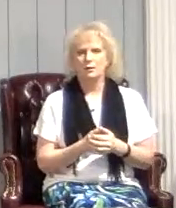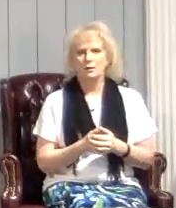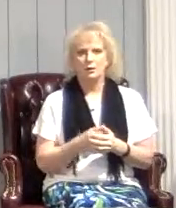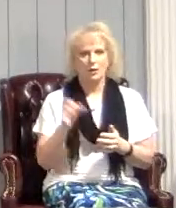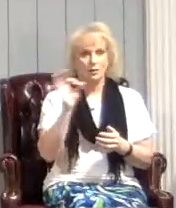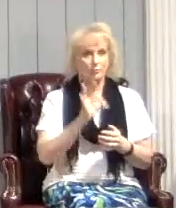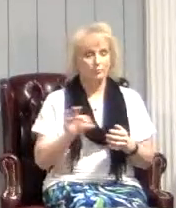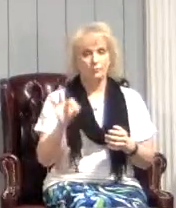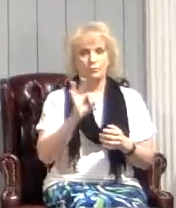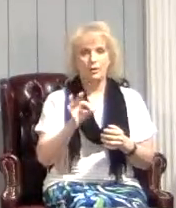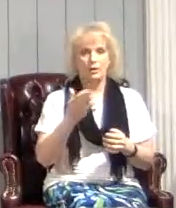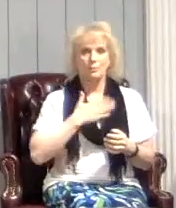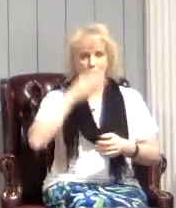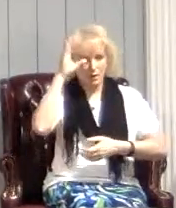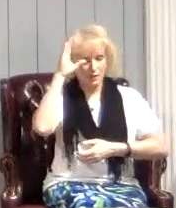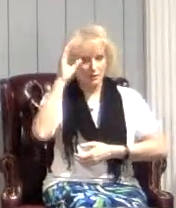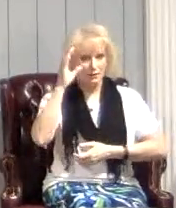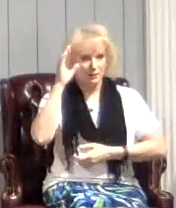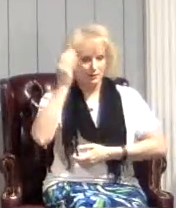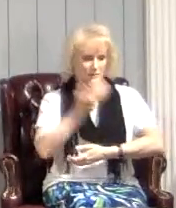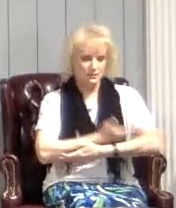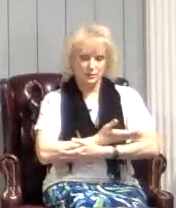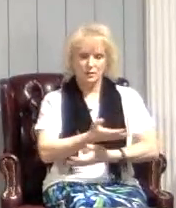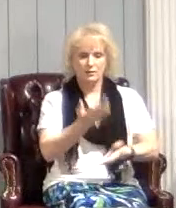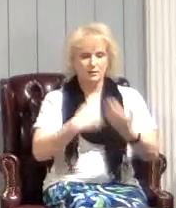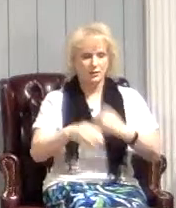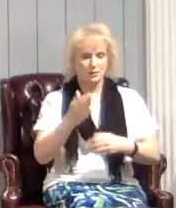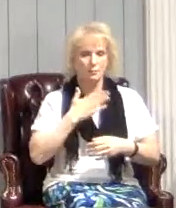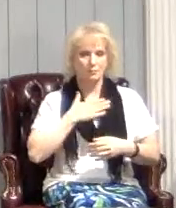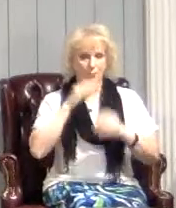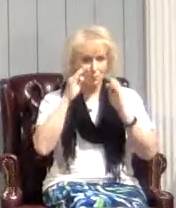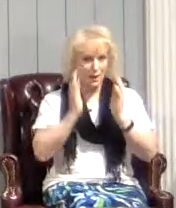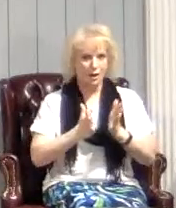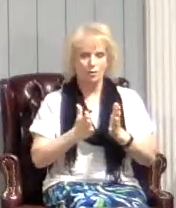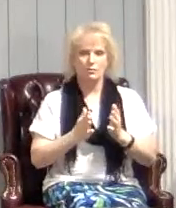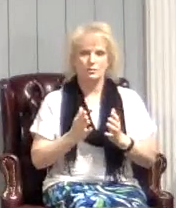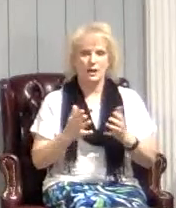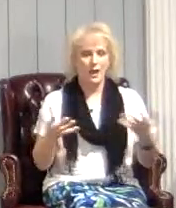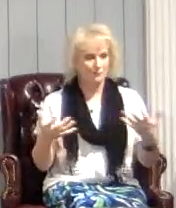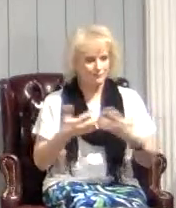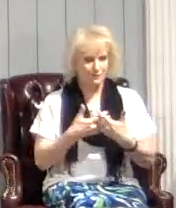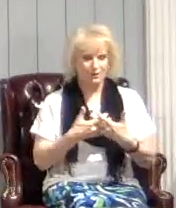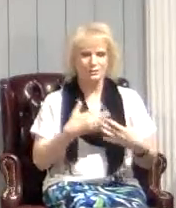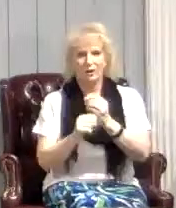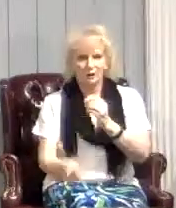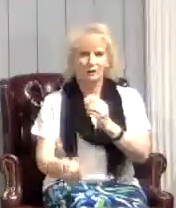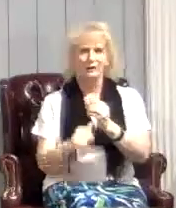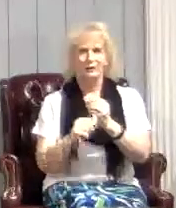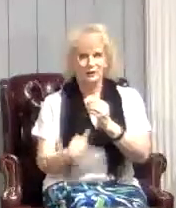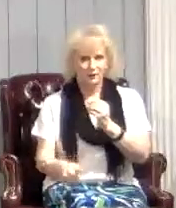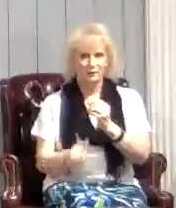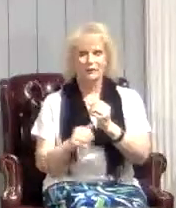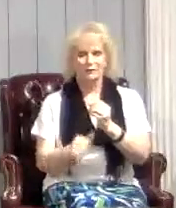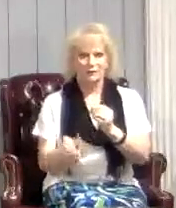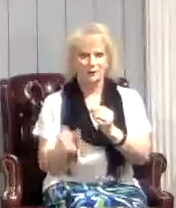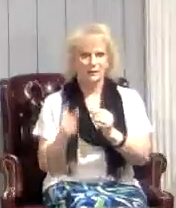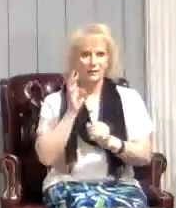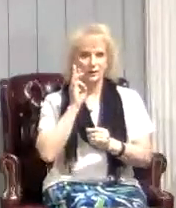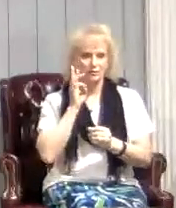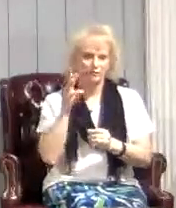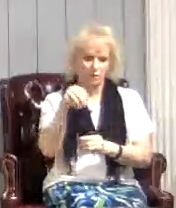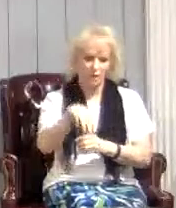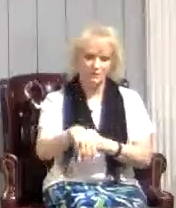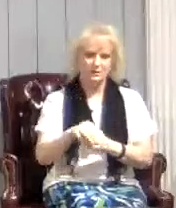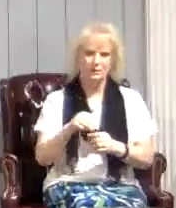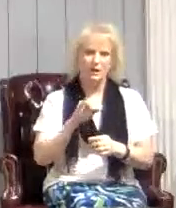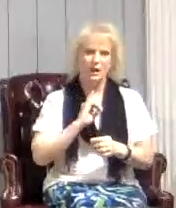Friday, my son came over to my house and he fixed my fence. And I would like to be able to say that